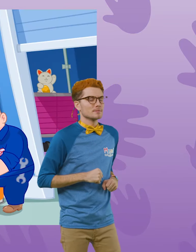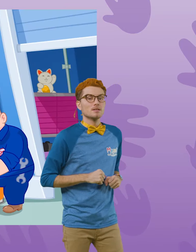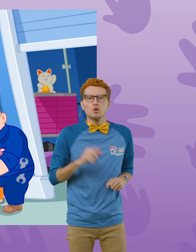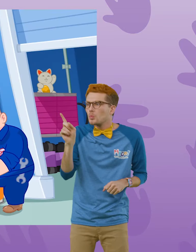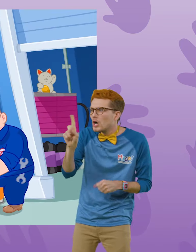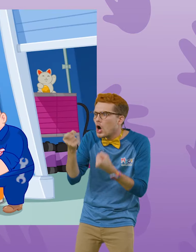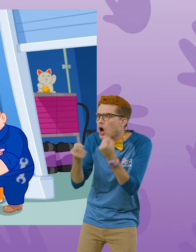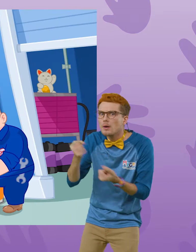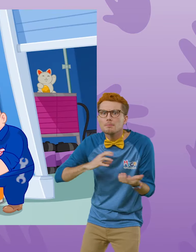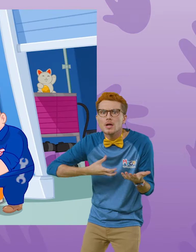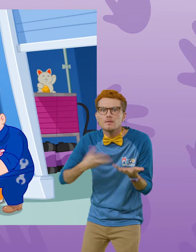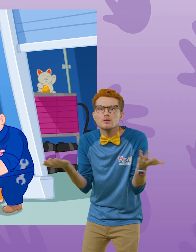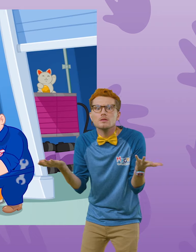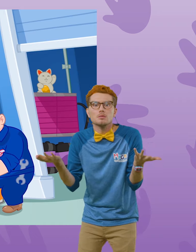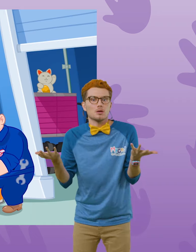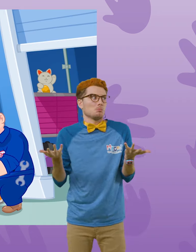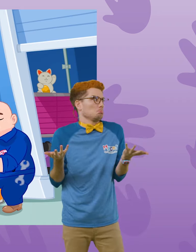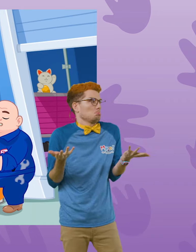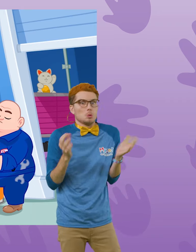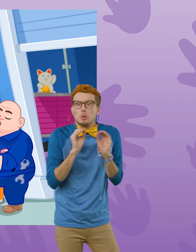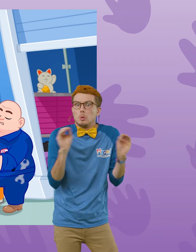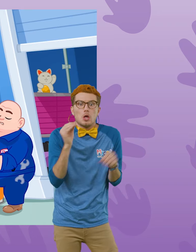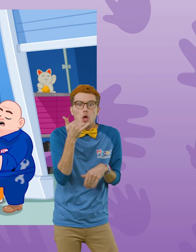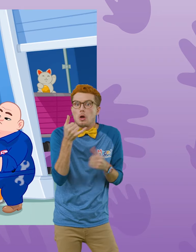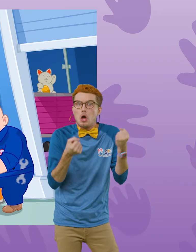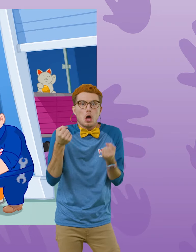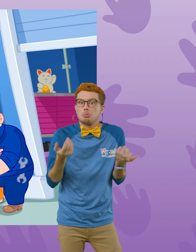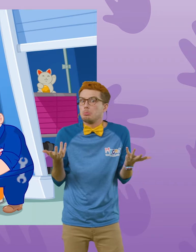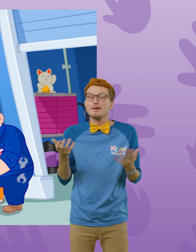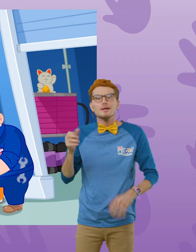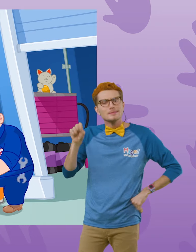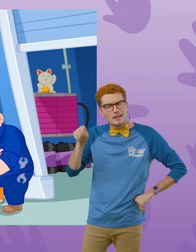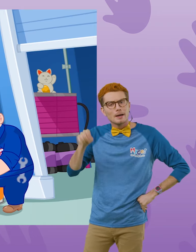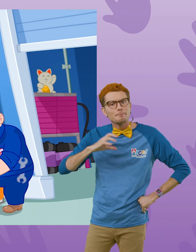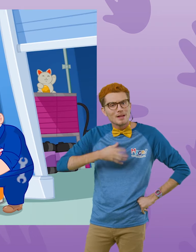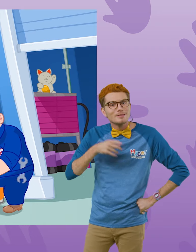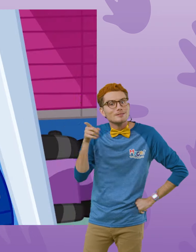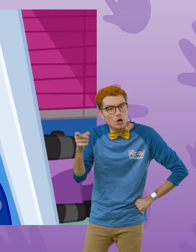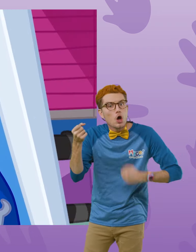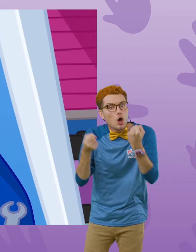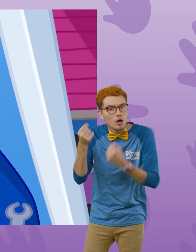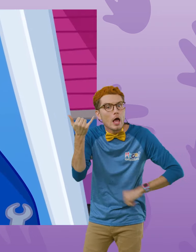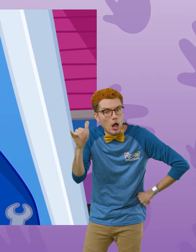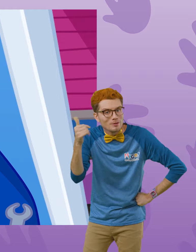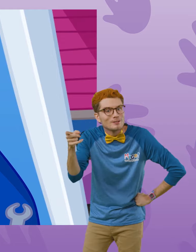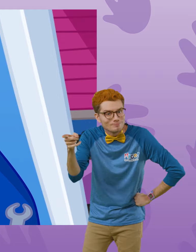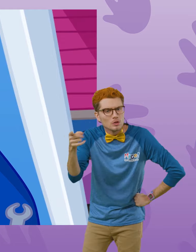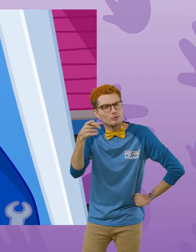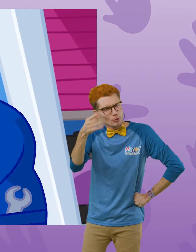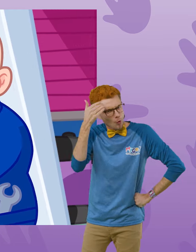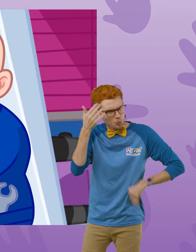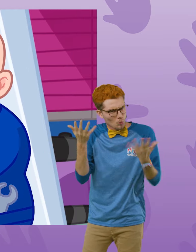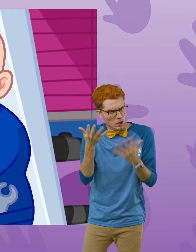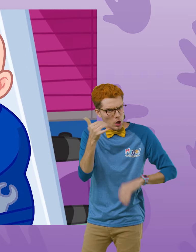Where is the car, Morphle? No yellow car. Yes, Morphle, there is a yellow car there. You do know what